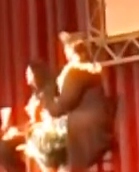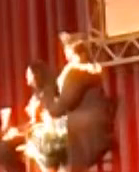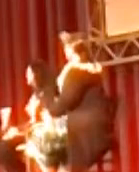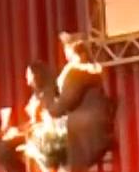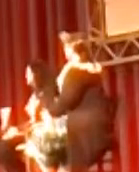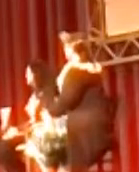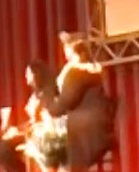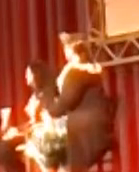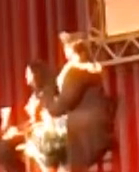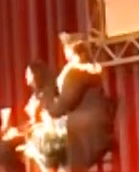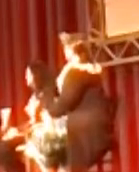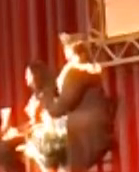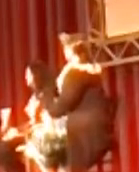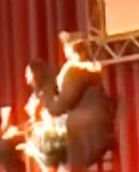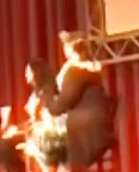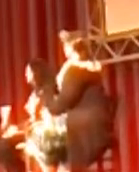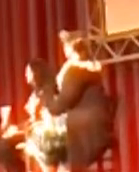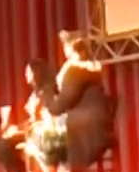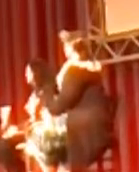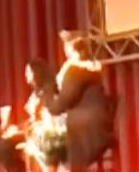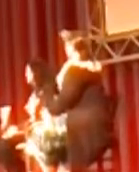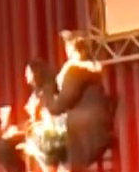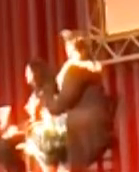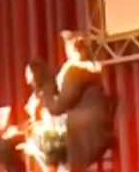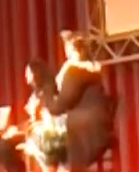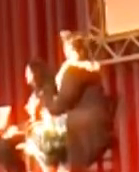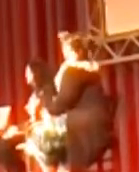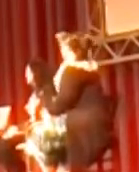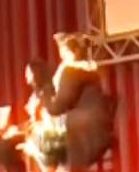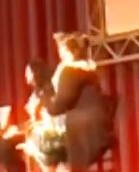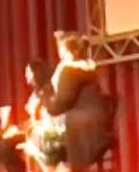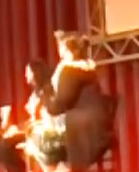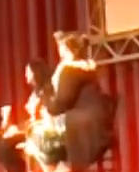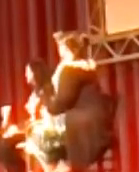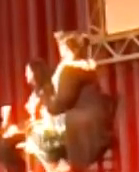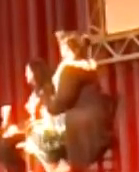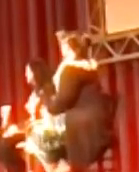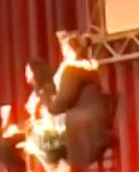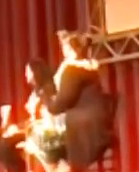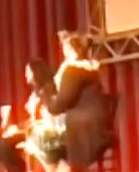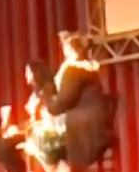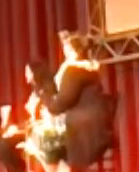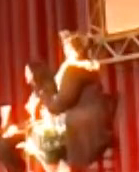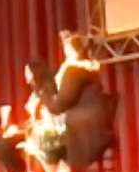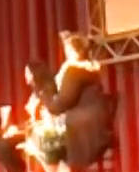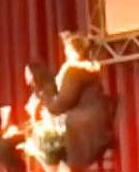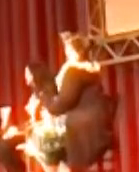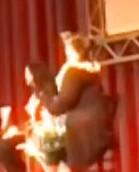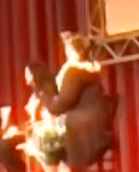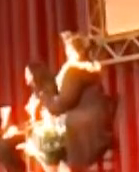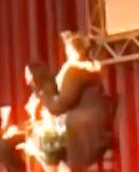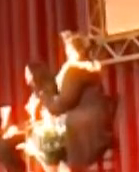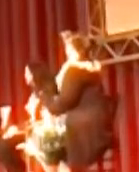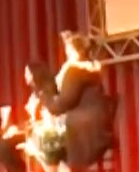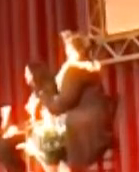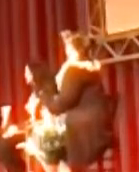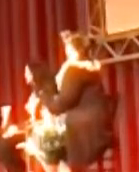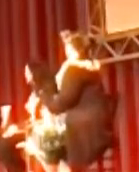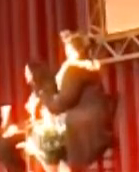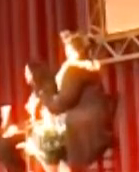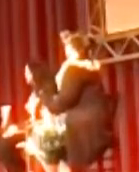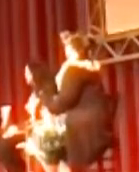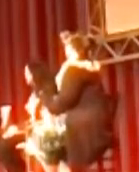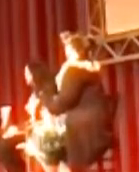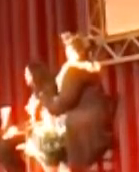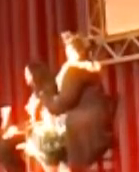of the need for it. So it's kind of been one of the engines that drives me in regards to it. And yes, you're right. There's actually funding, there's